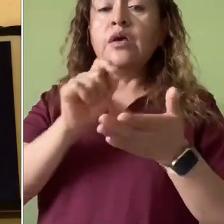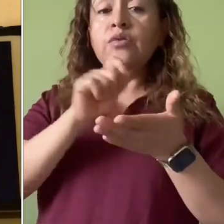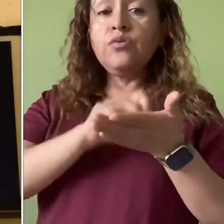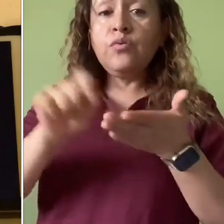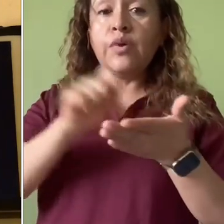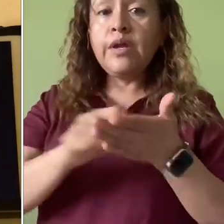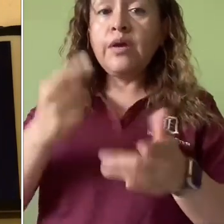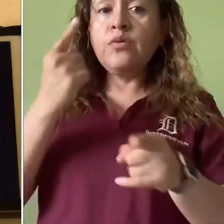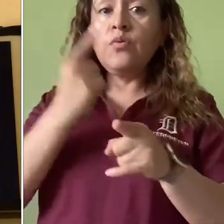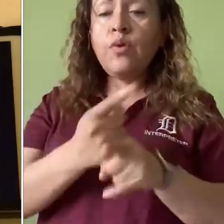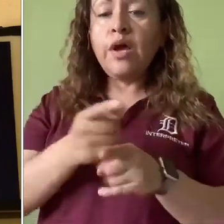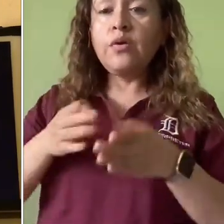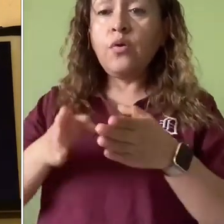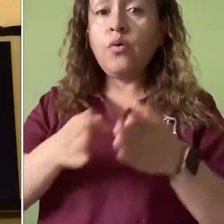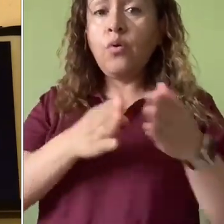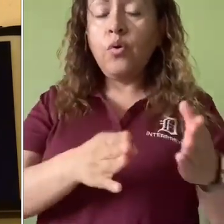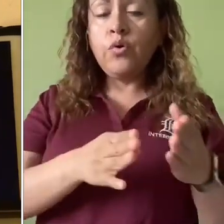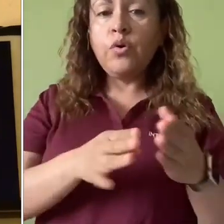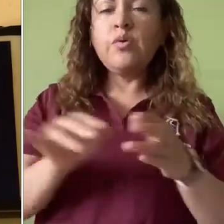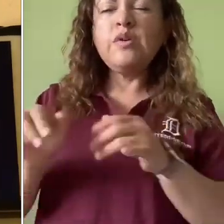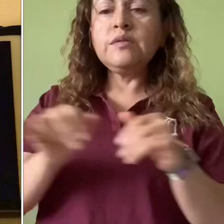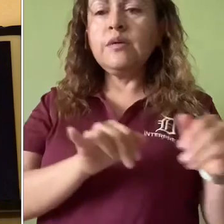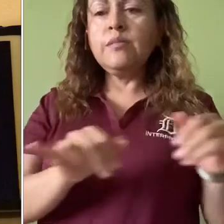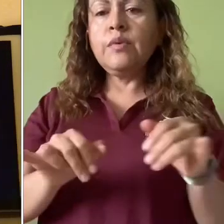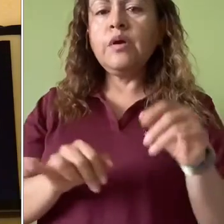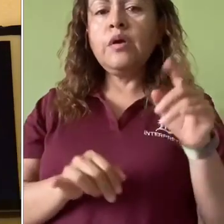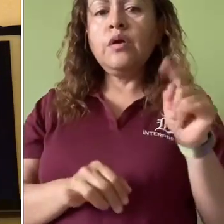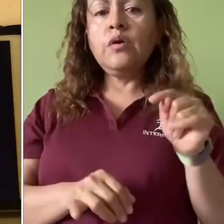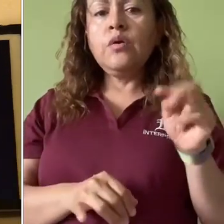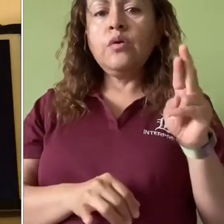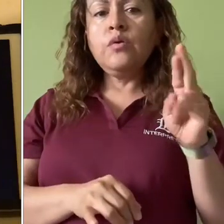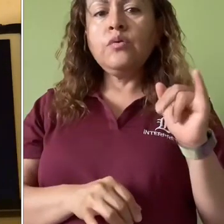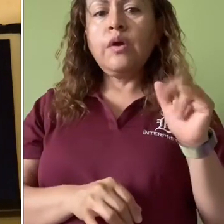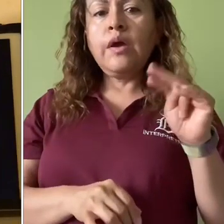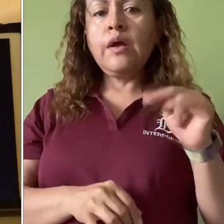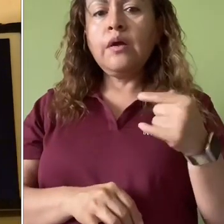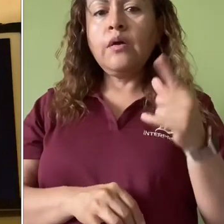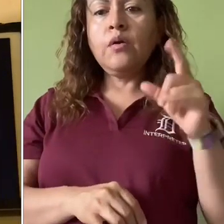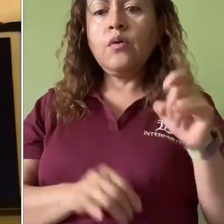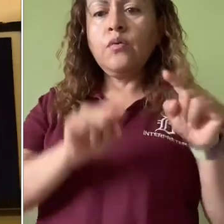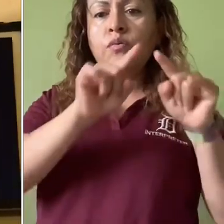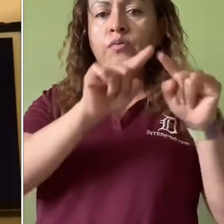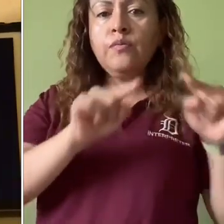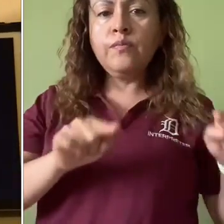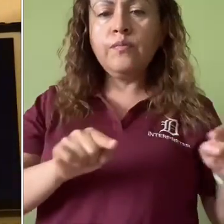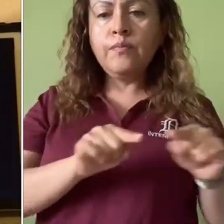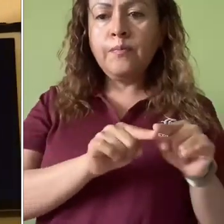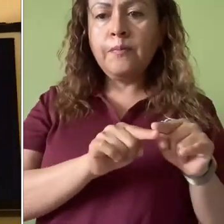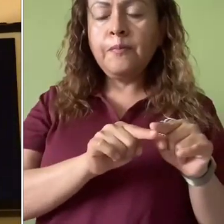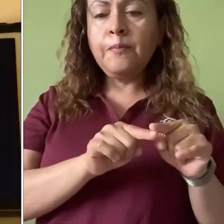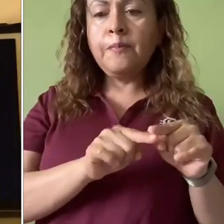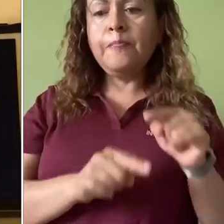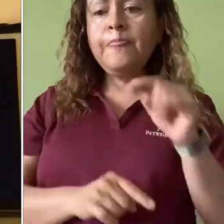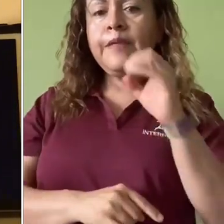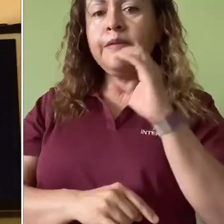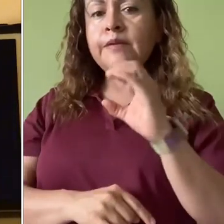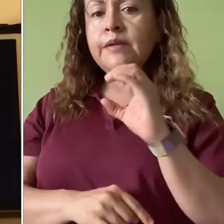is to make sure that you write it in the right order when you write your similarity. We now know that triangle